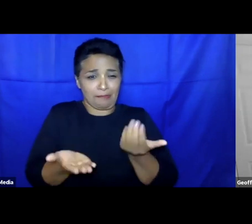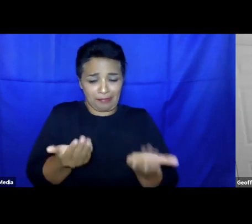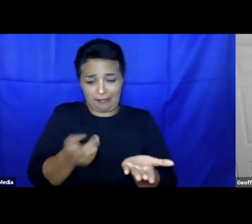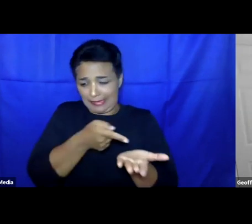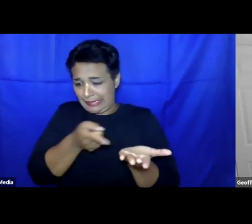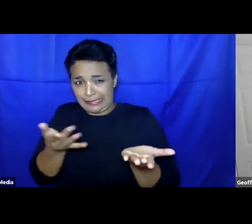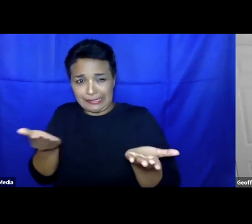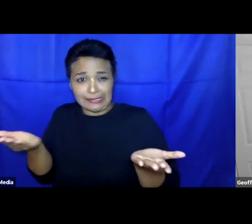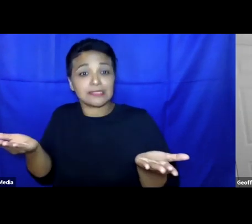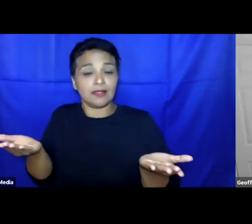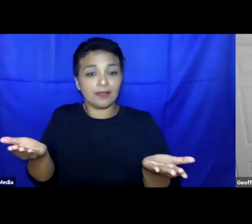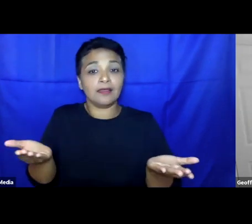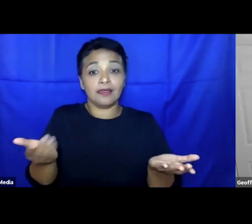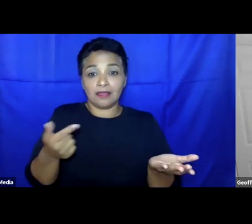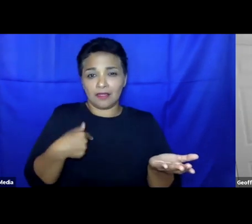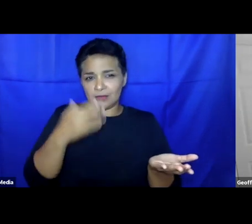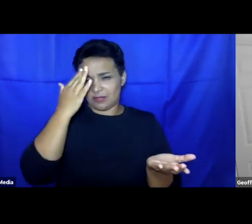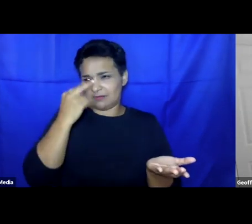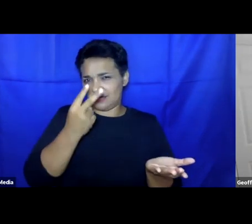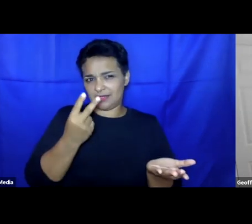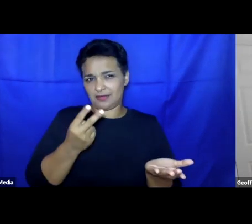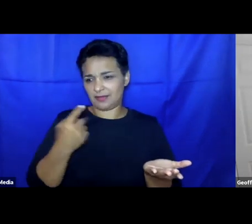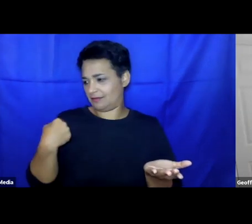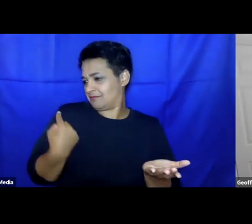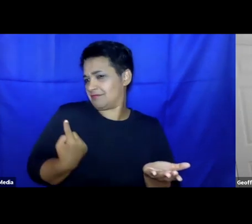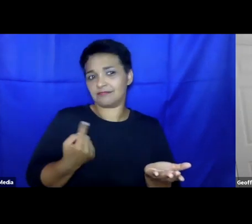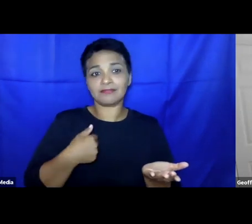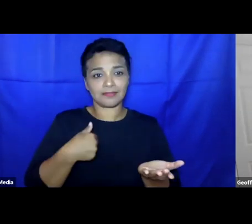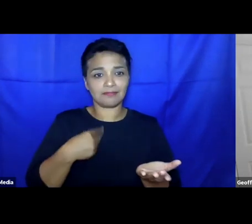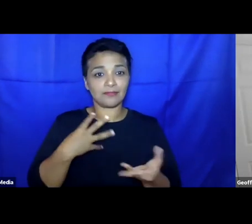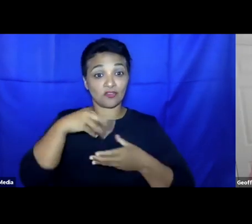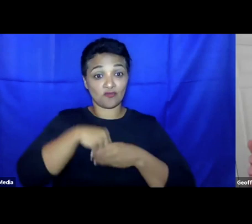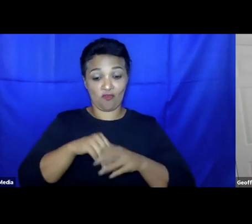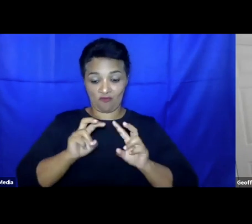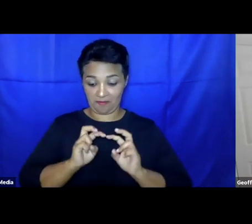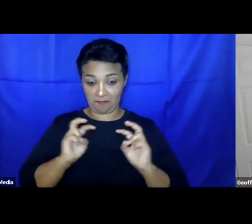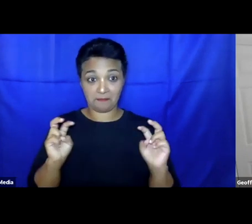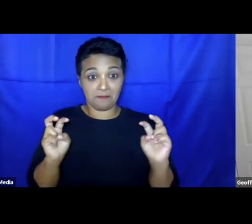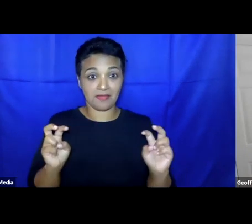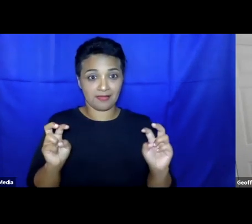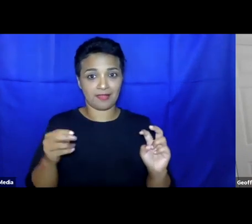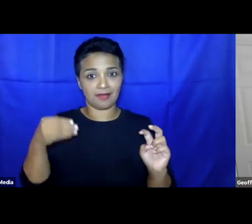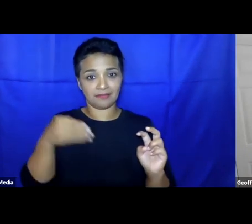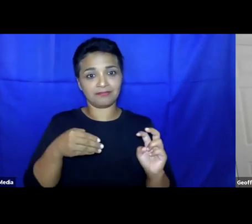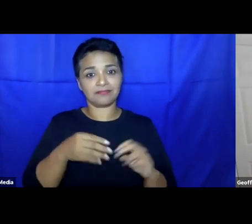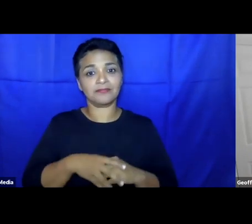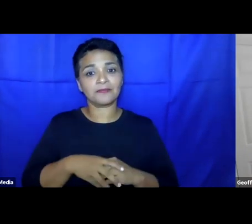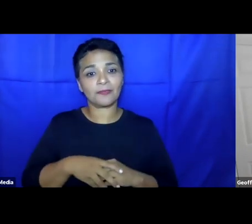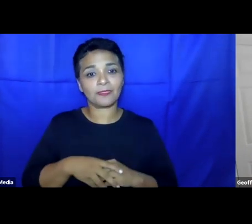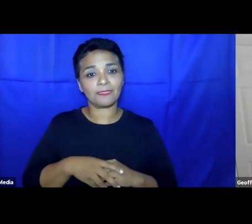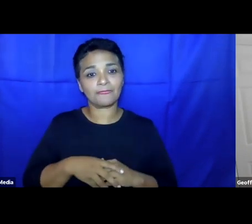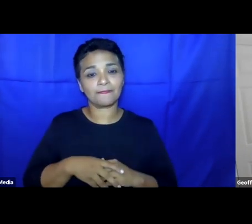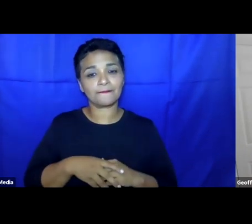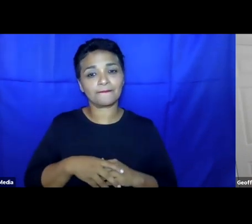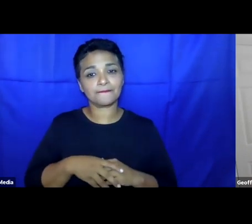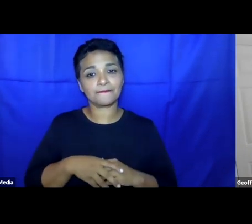have just seen in the panelist chat, and I'm certain it can be put into the general chat, that